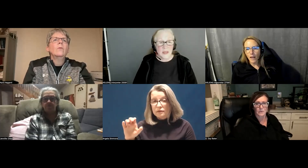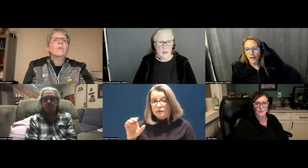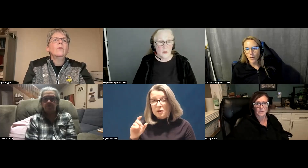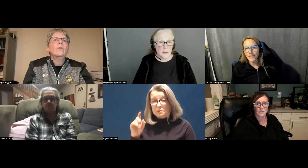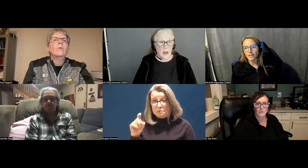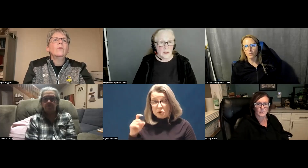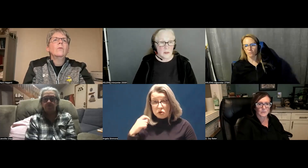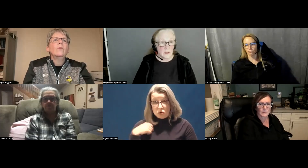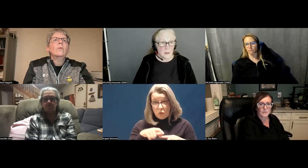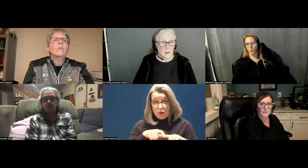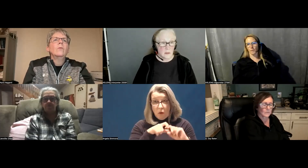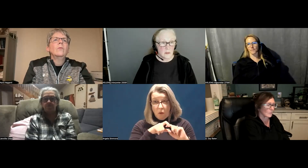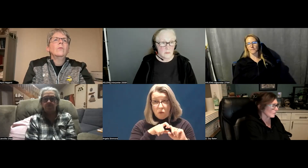I think it's in Google Docs.